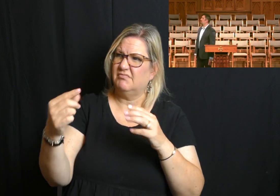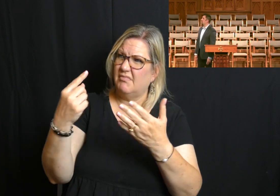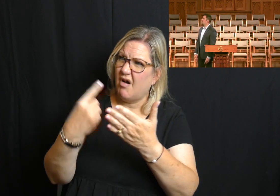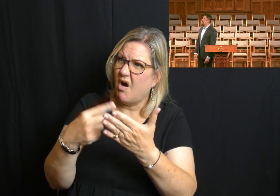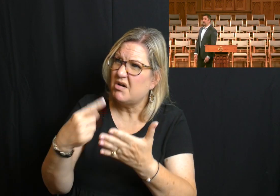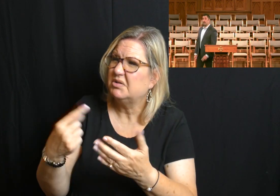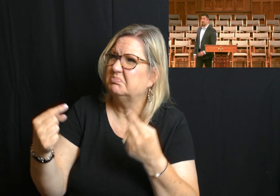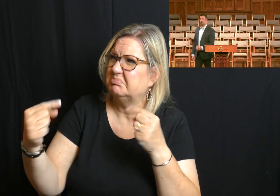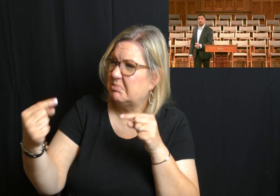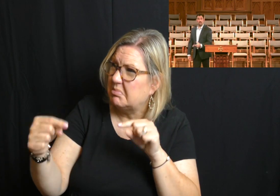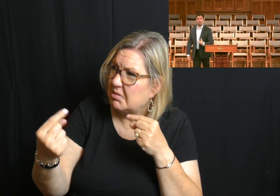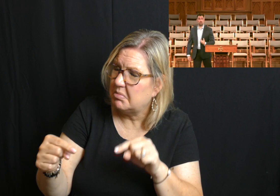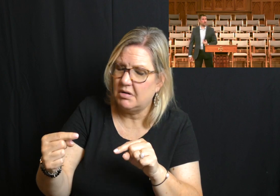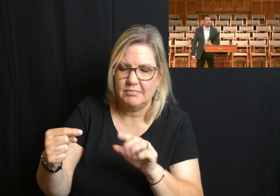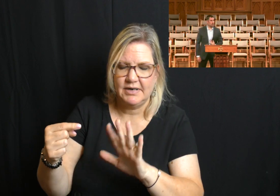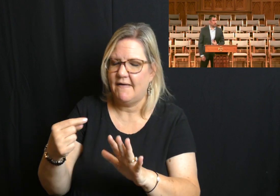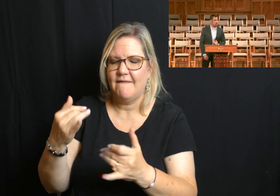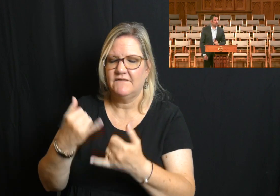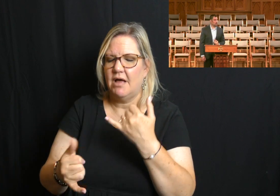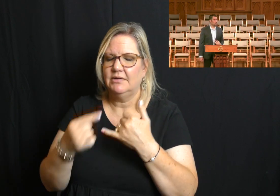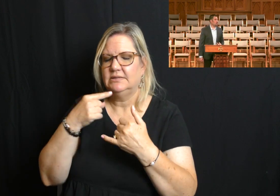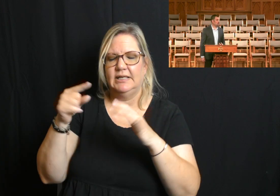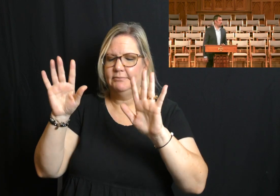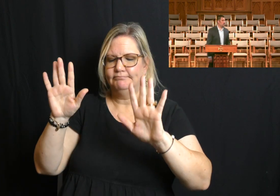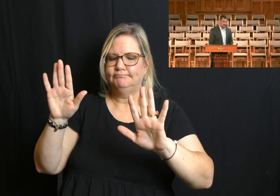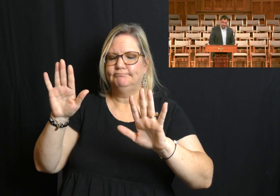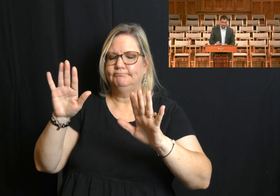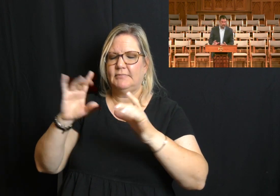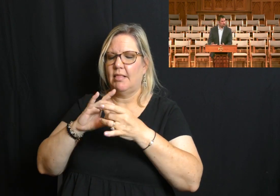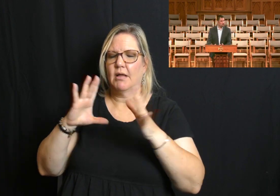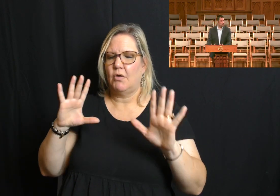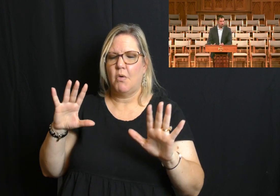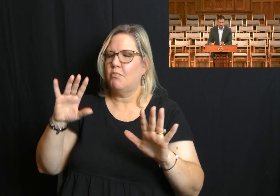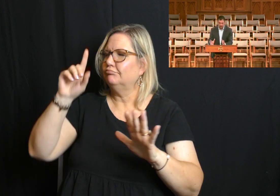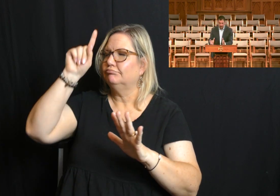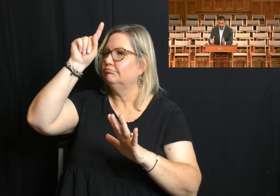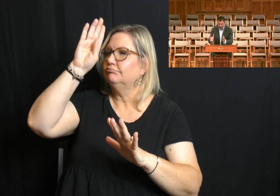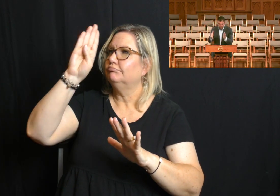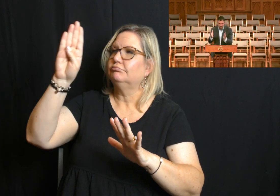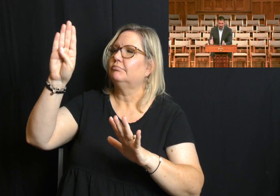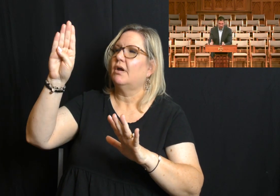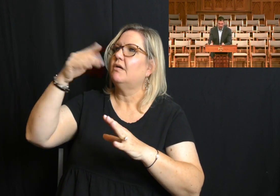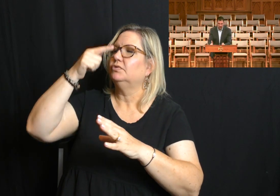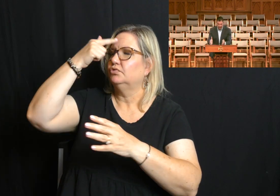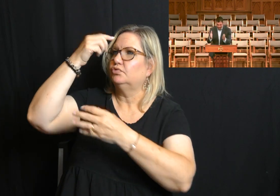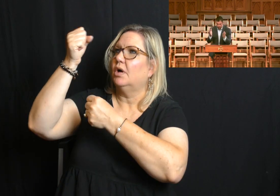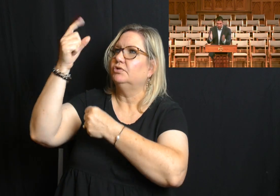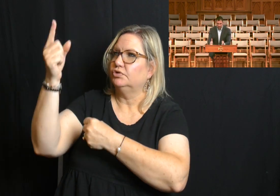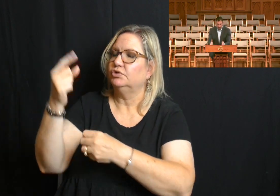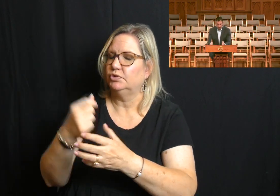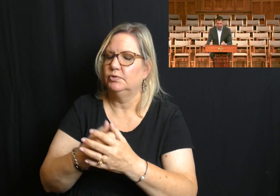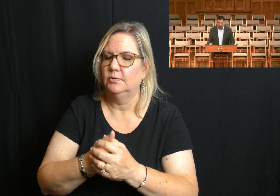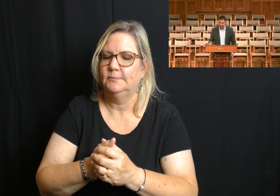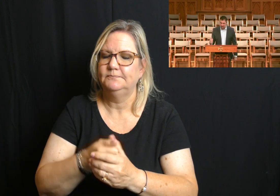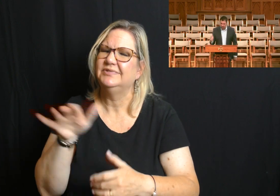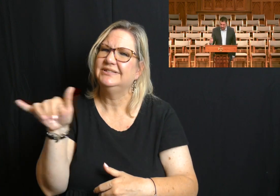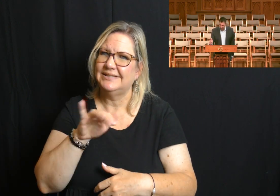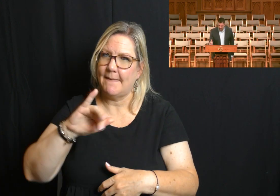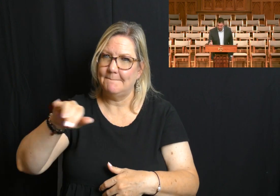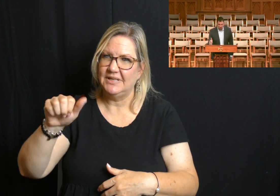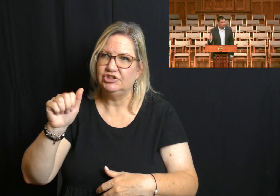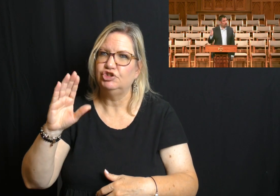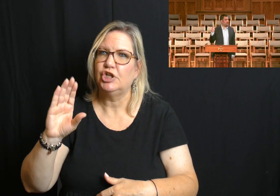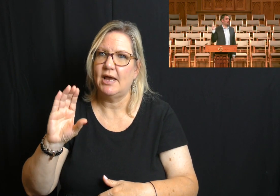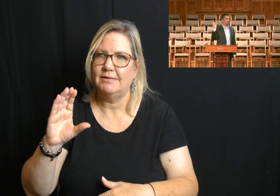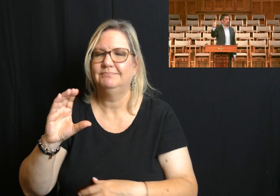God. And God is just saying, trust me. Trust me. And then even though he fought with God and he wrestled with God,